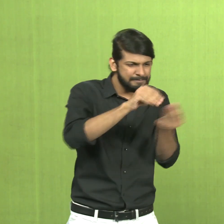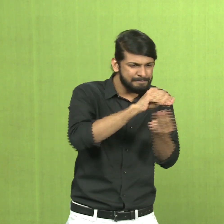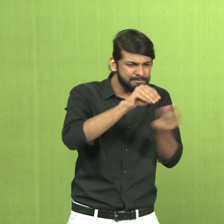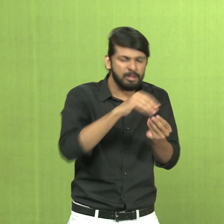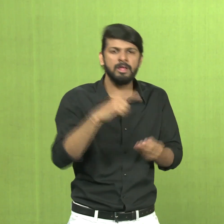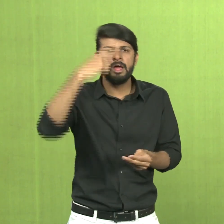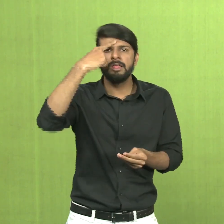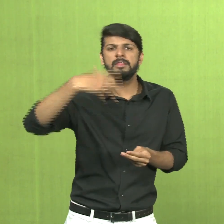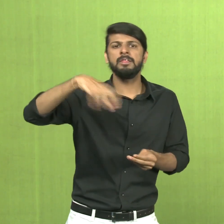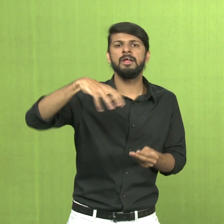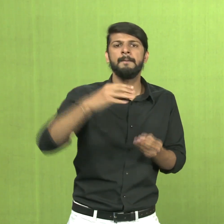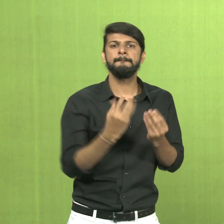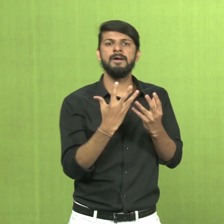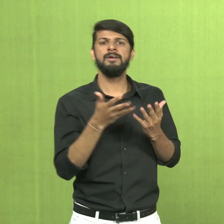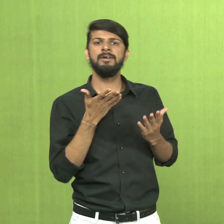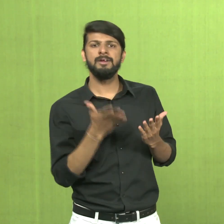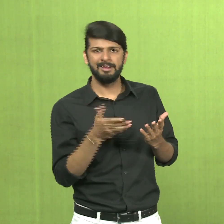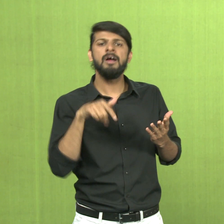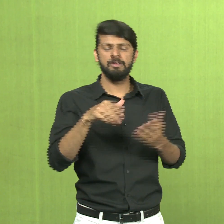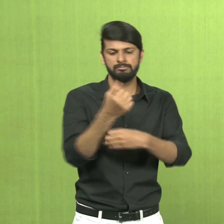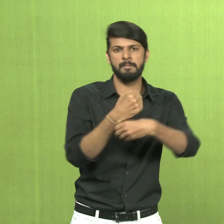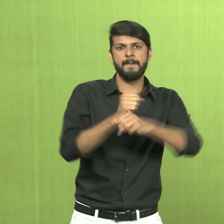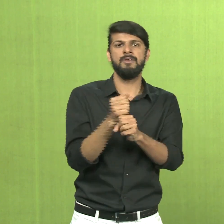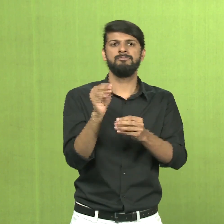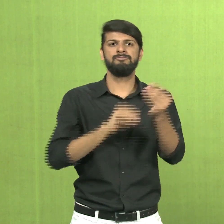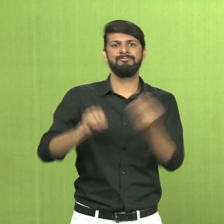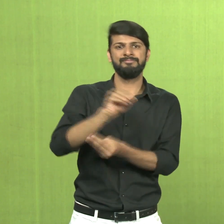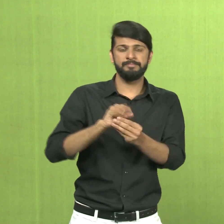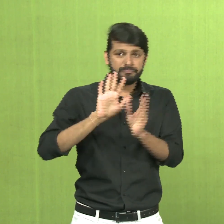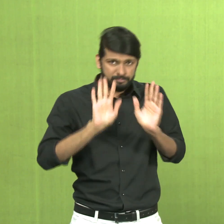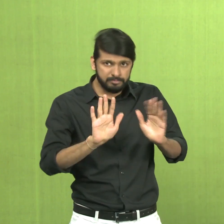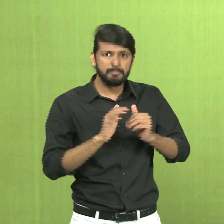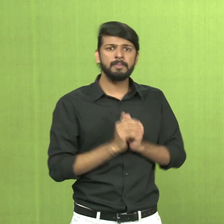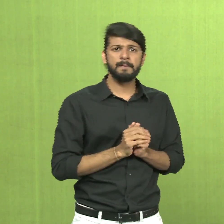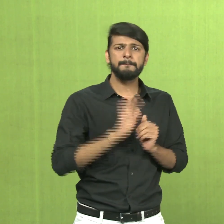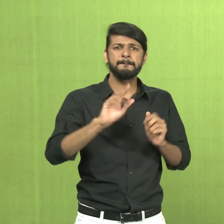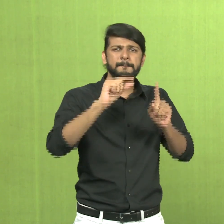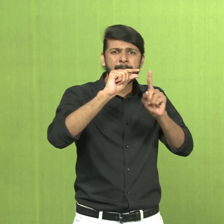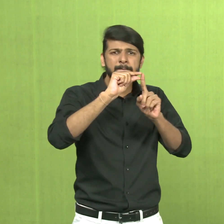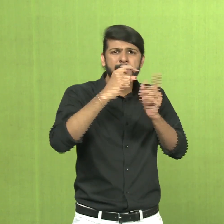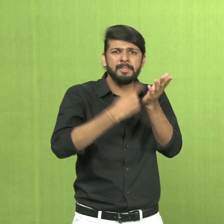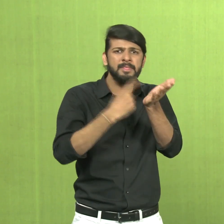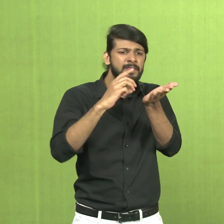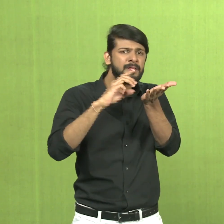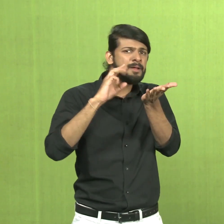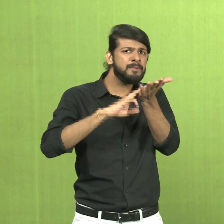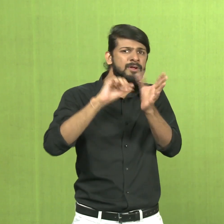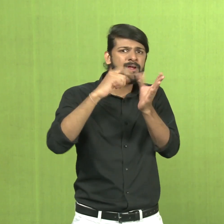if you mix it, then you get purple. So, these are how the primary colors help